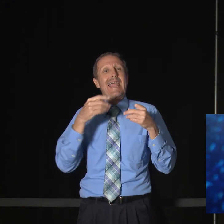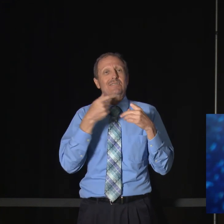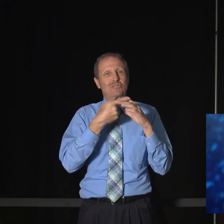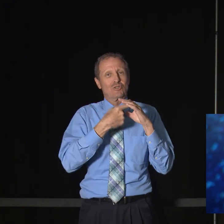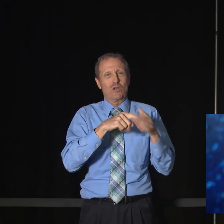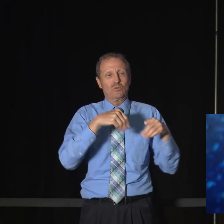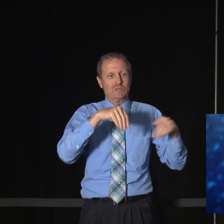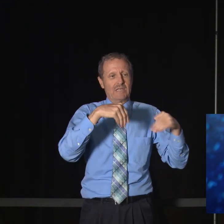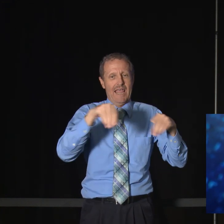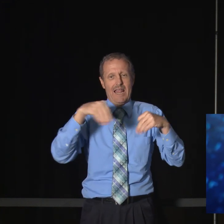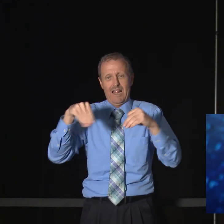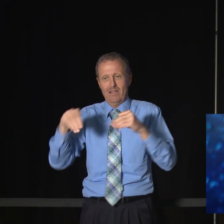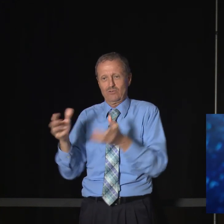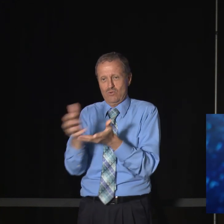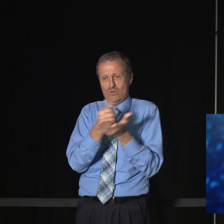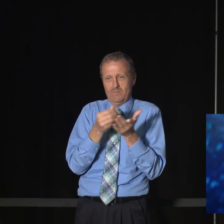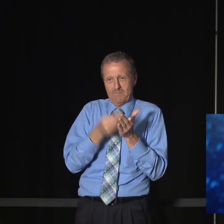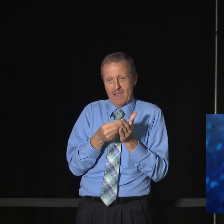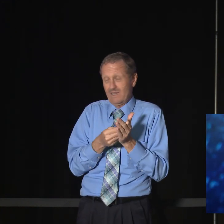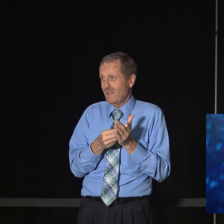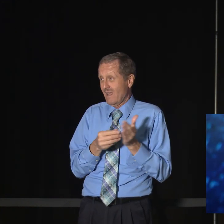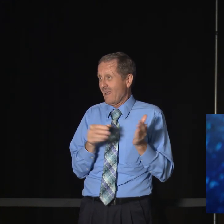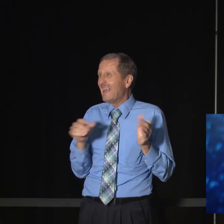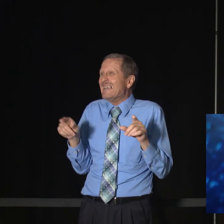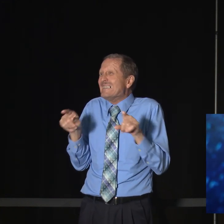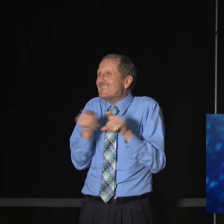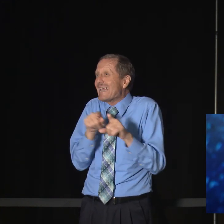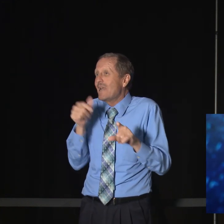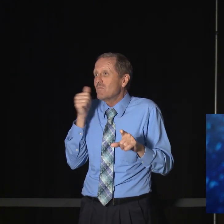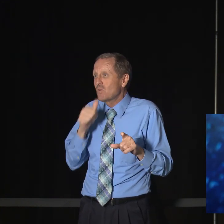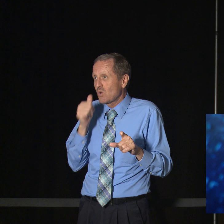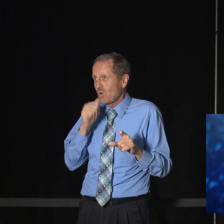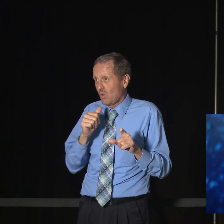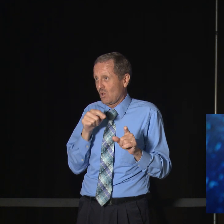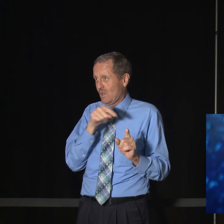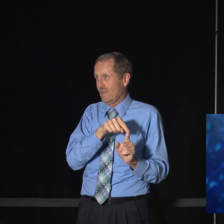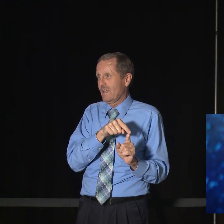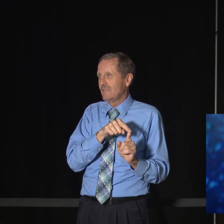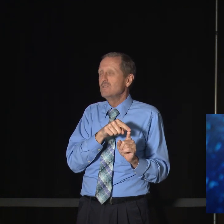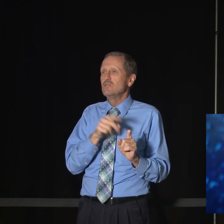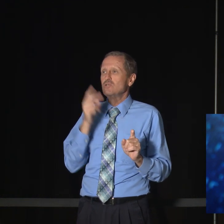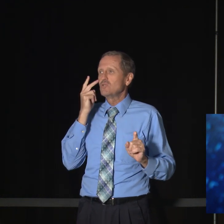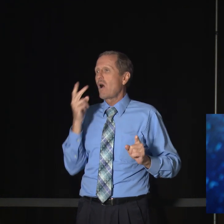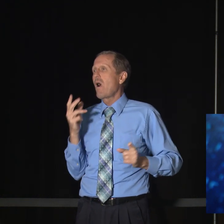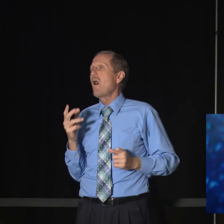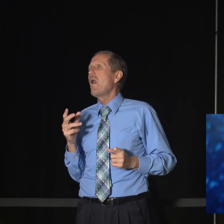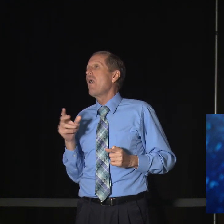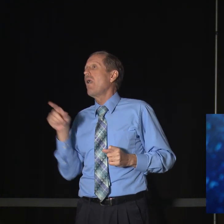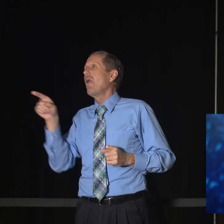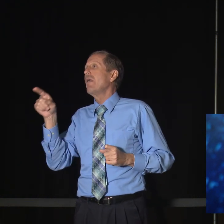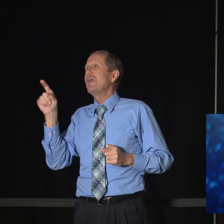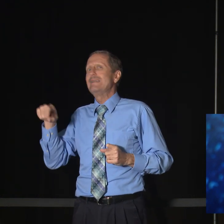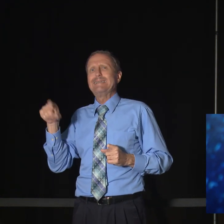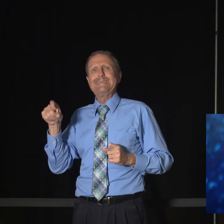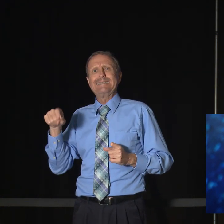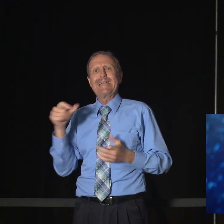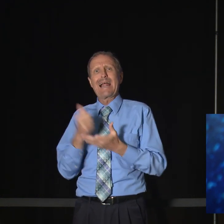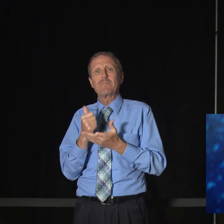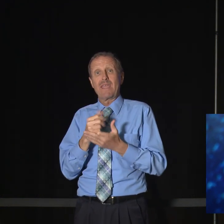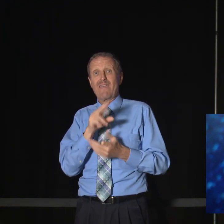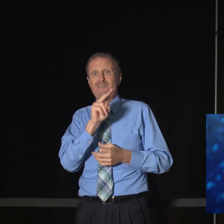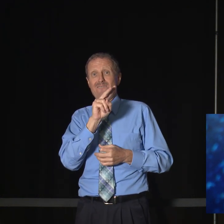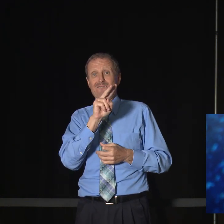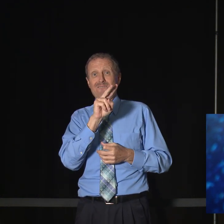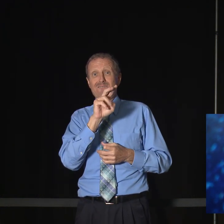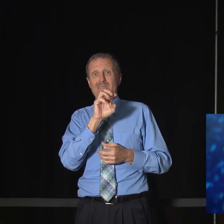some money. And this is the very same girl that she saw the need, because in Venezuela, right now